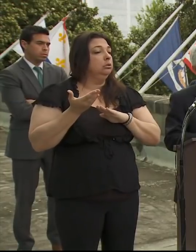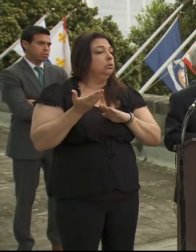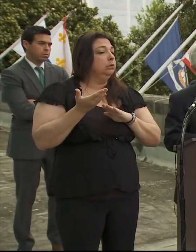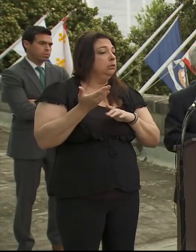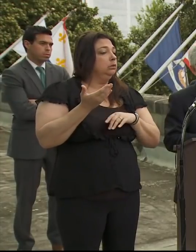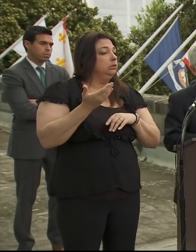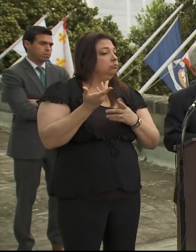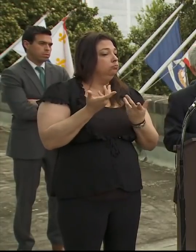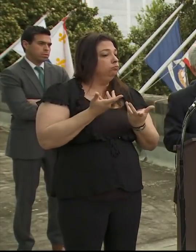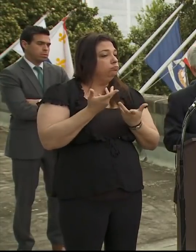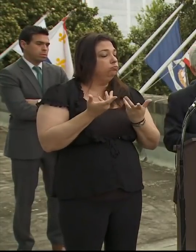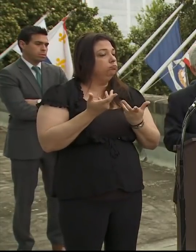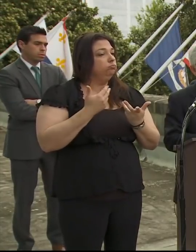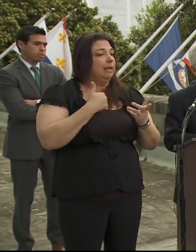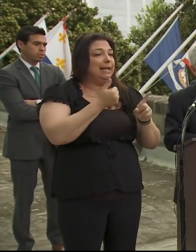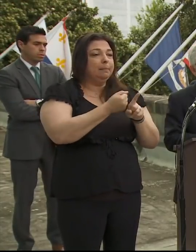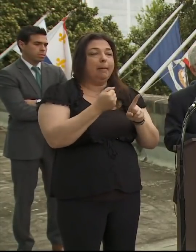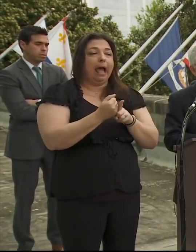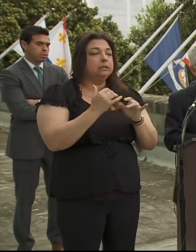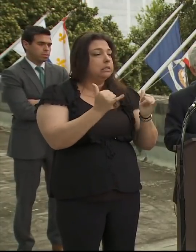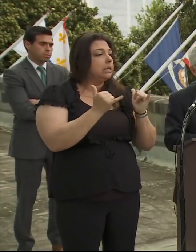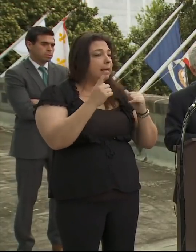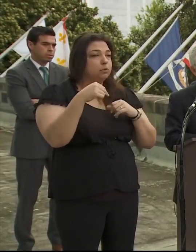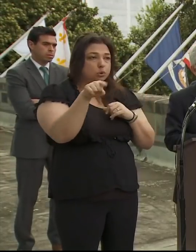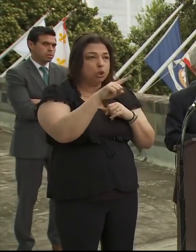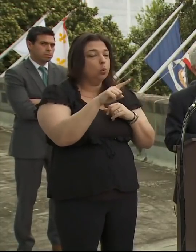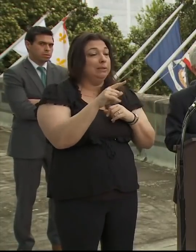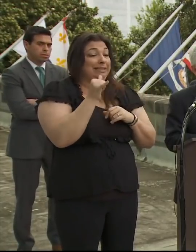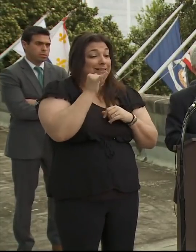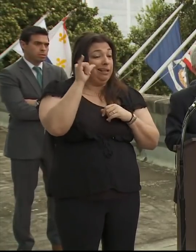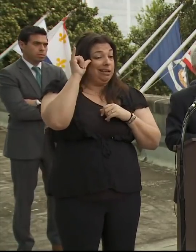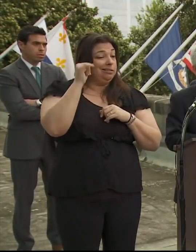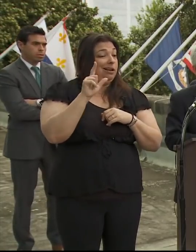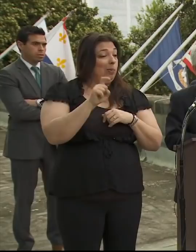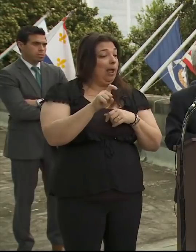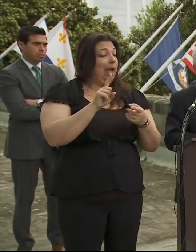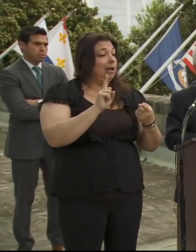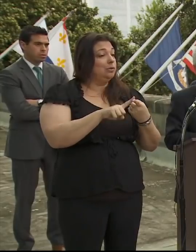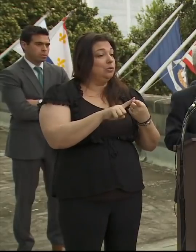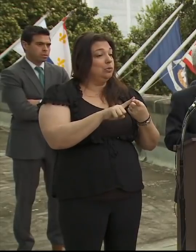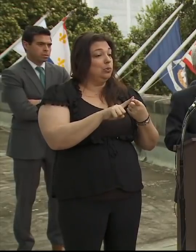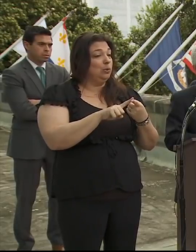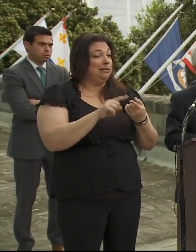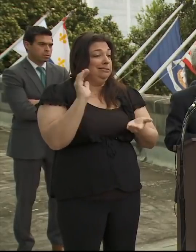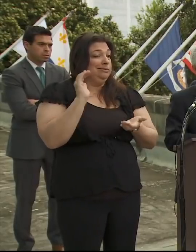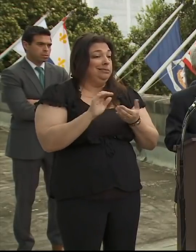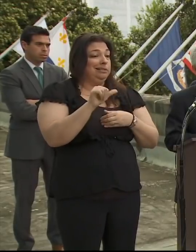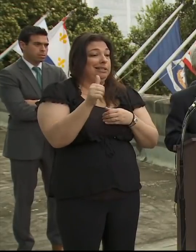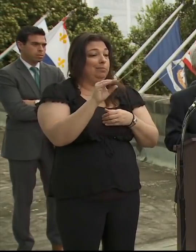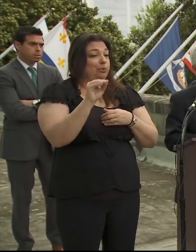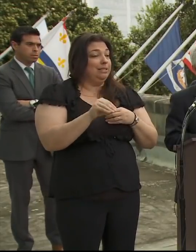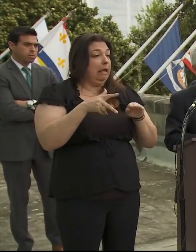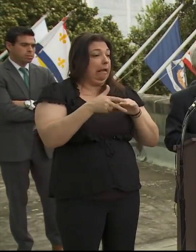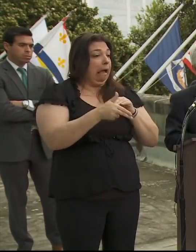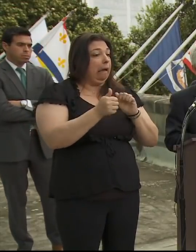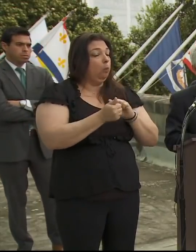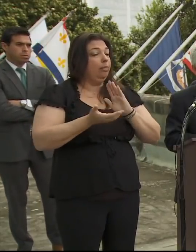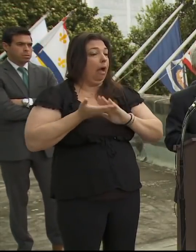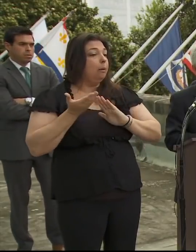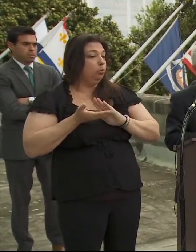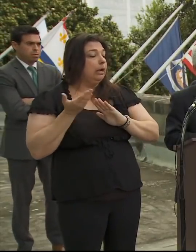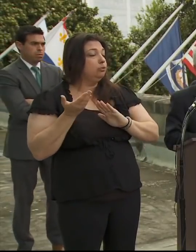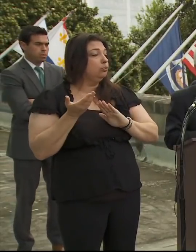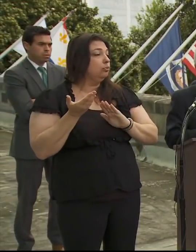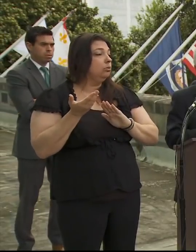having being impacted just like everyone else, and just yesterday we had to go through a 10% cut in our operations,